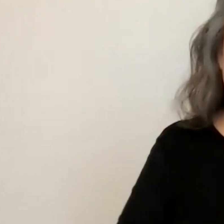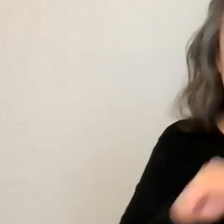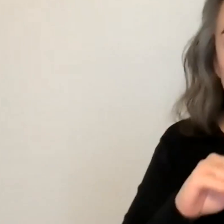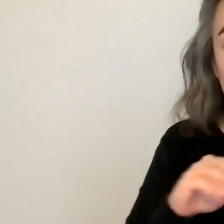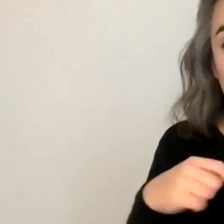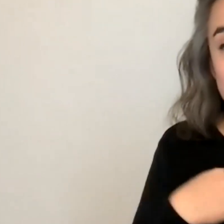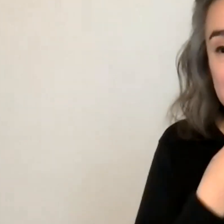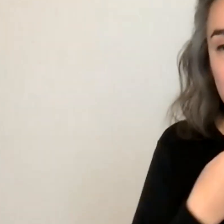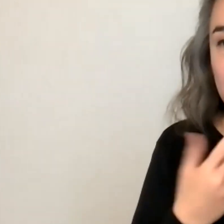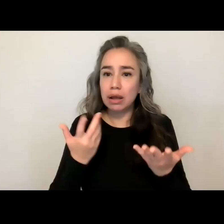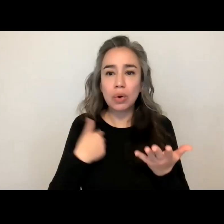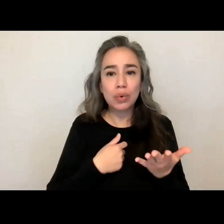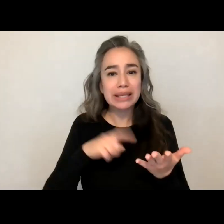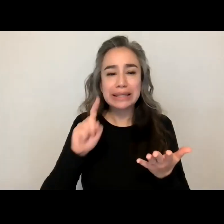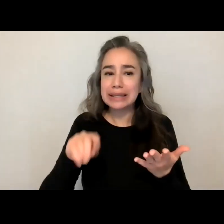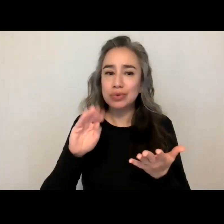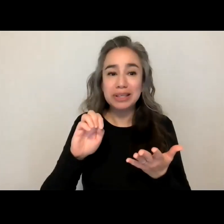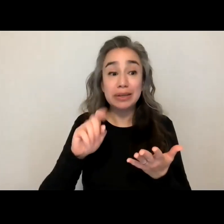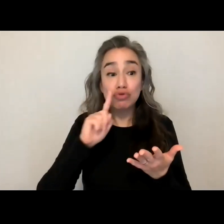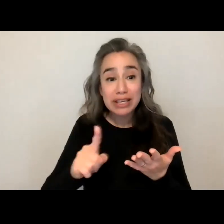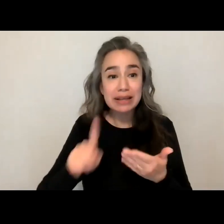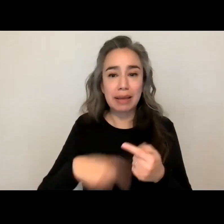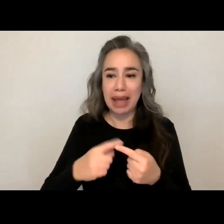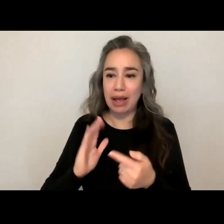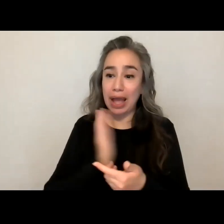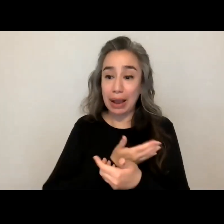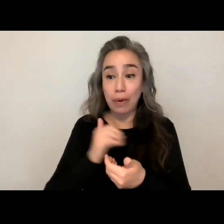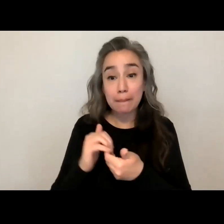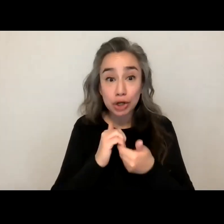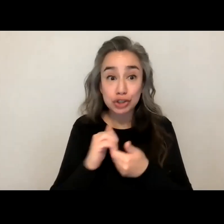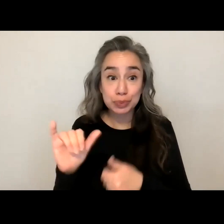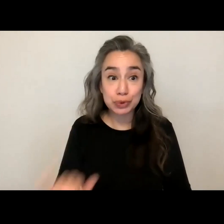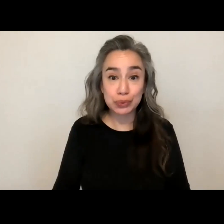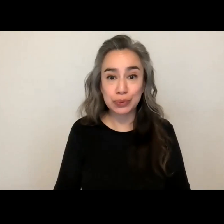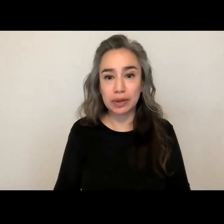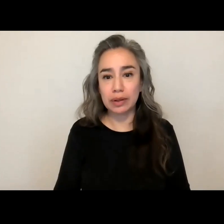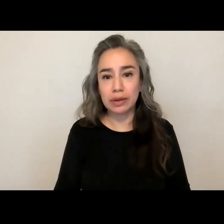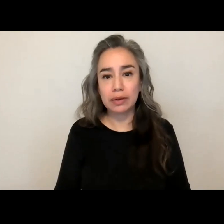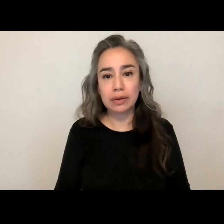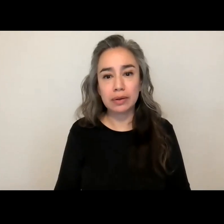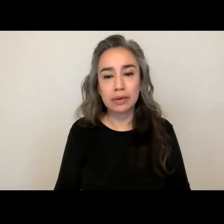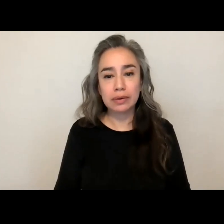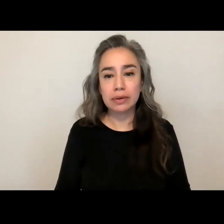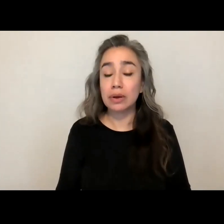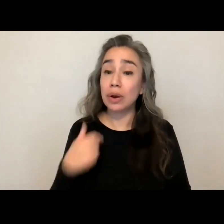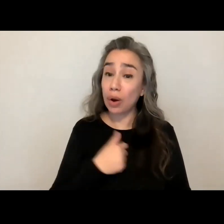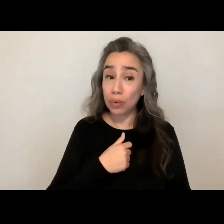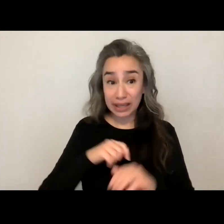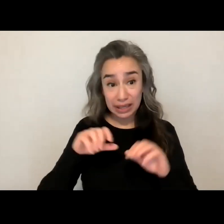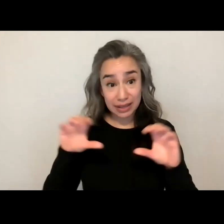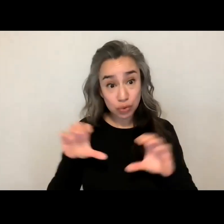about our partnerships too. So are we doing this work in a way that is really in partnership with people